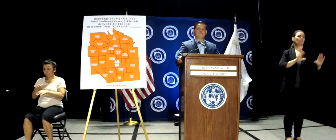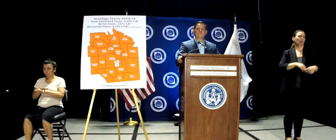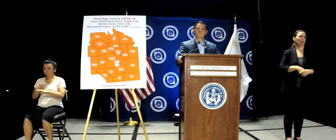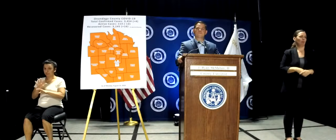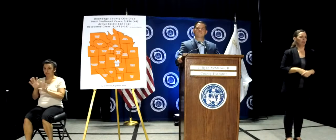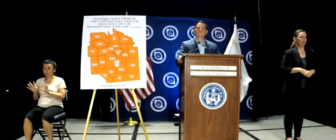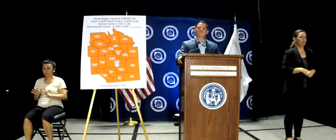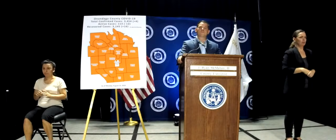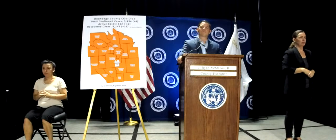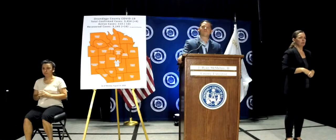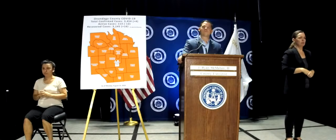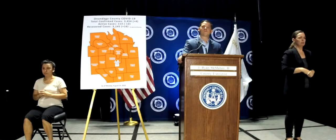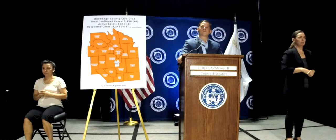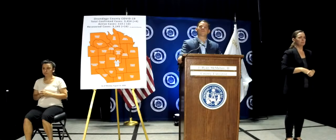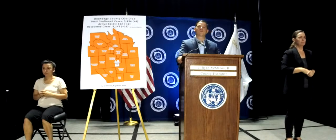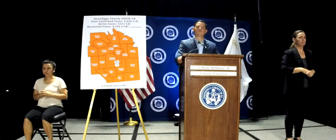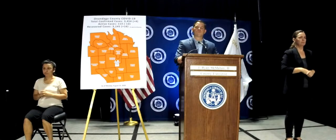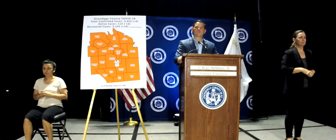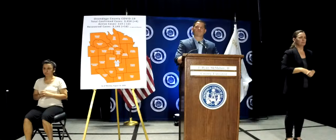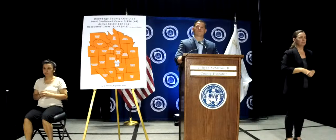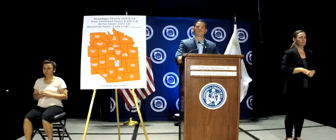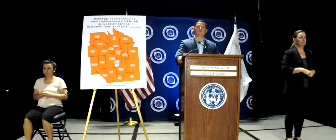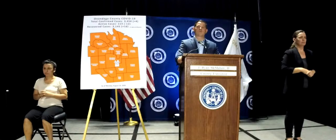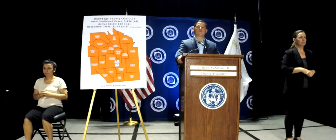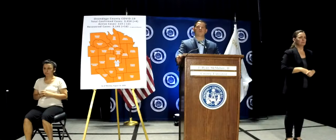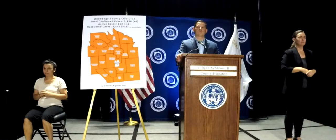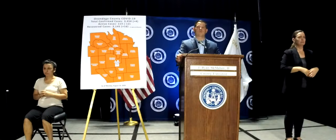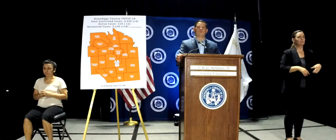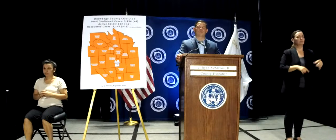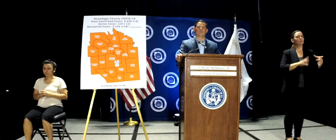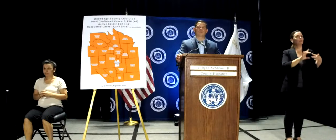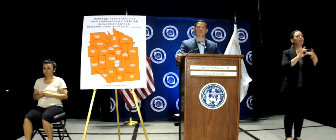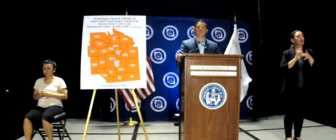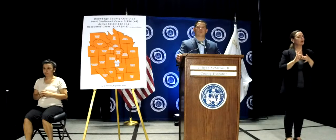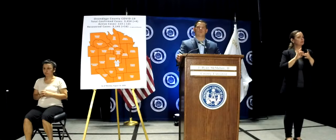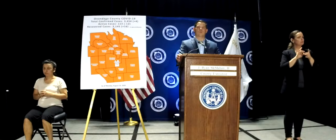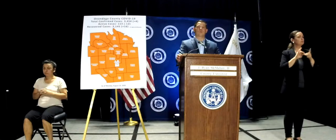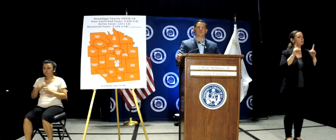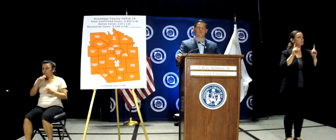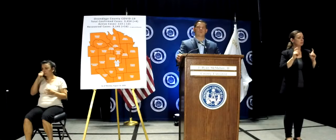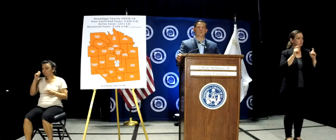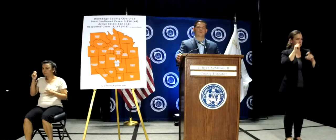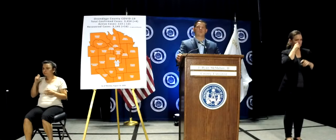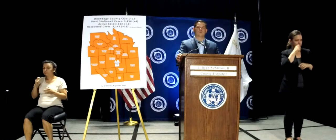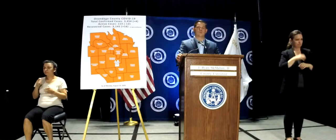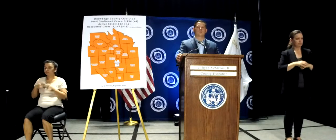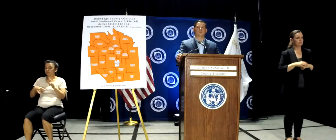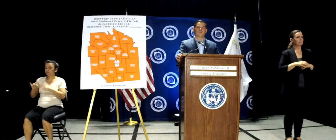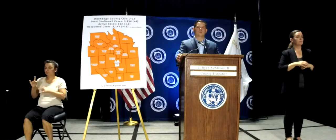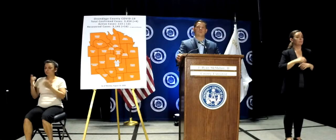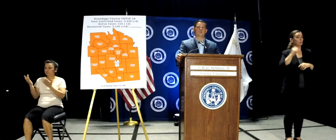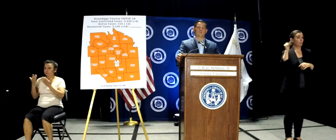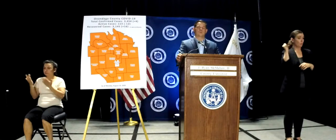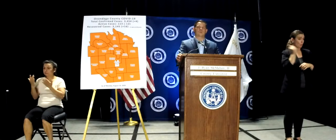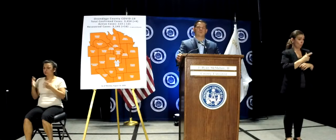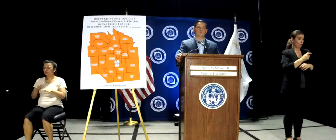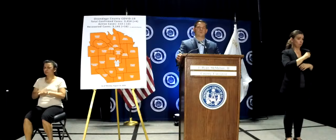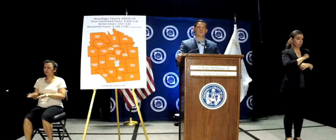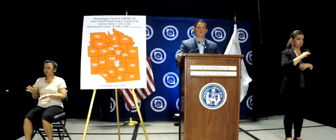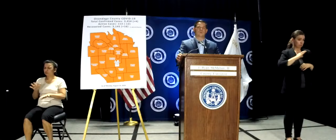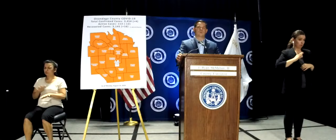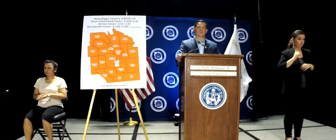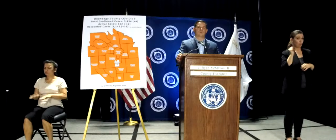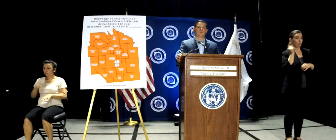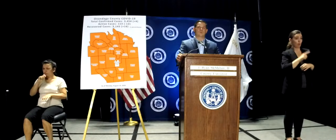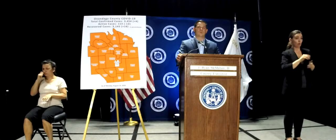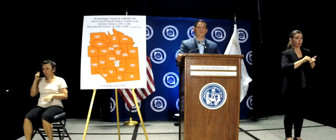Speaking on the term of testing, just going back to school testing, those are a lot of tests and a lot of people work in the school districts throughout